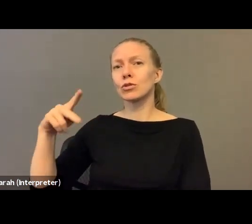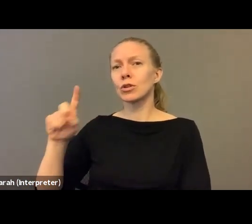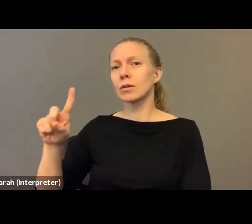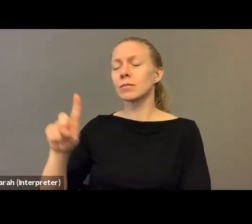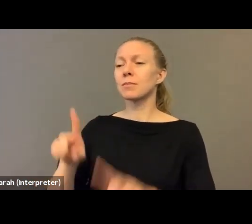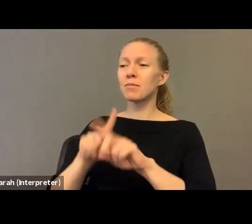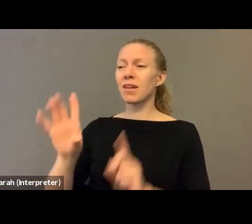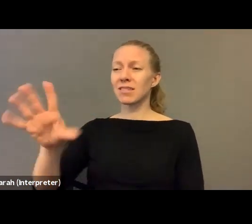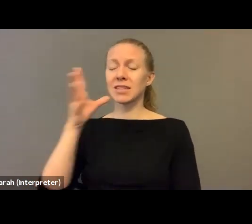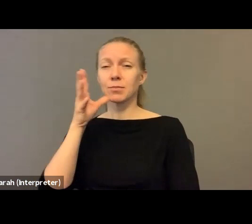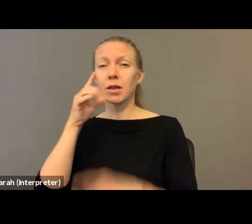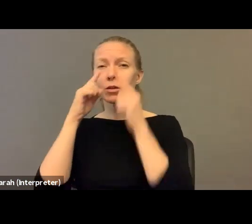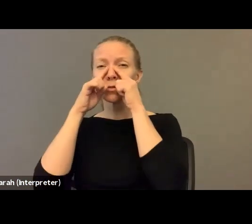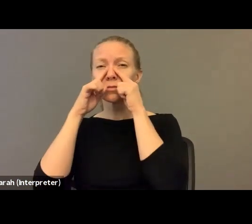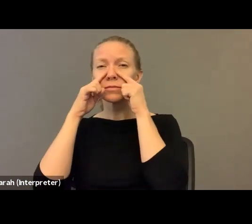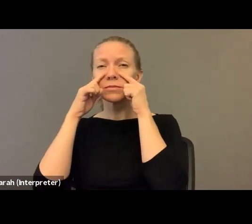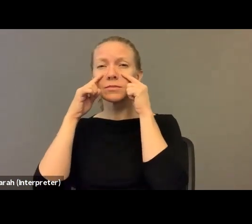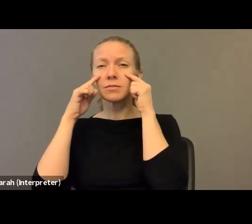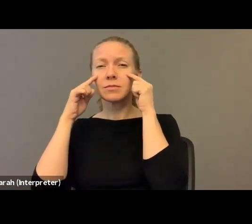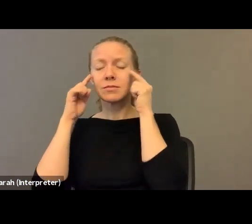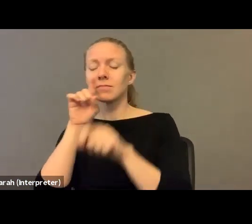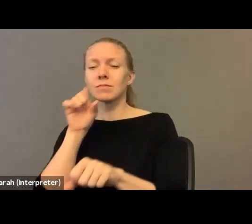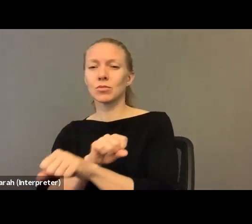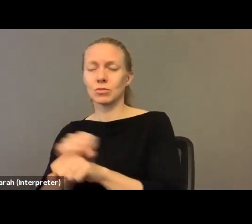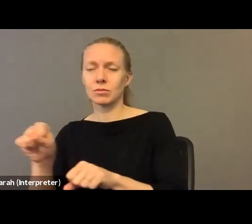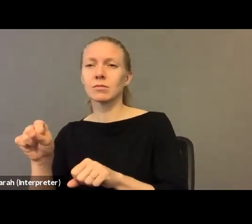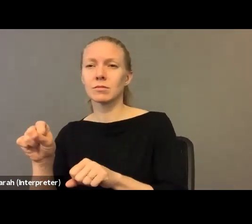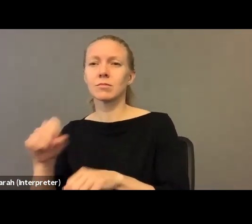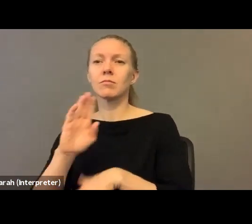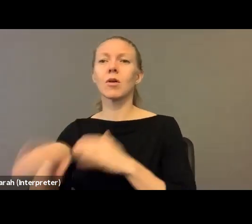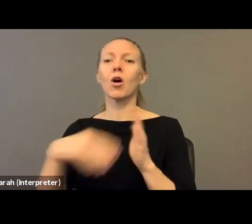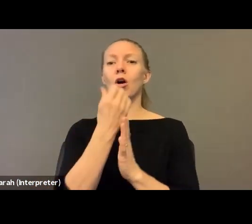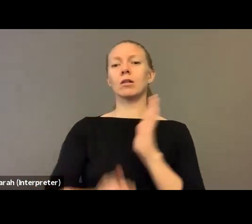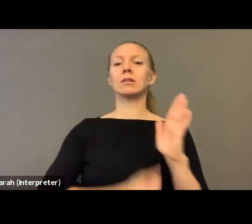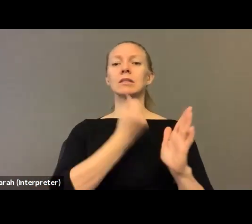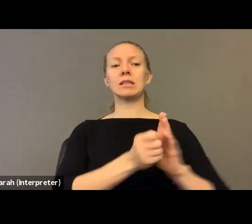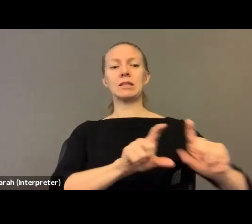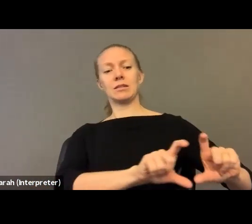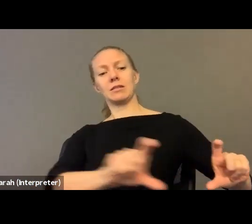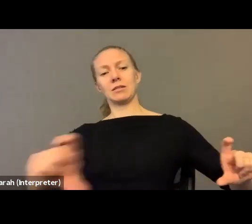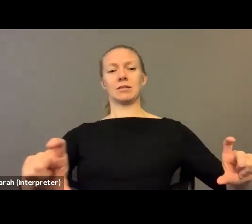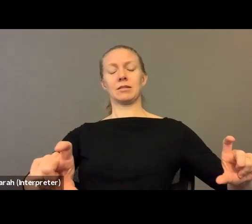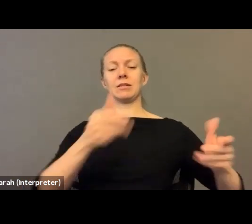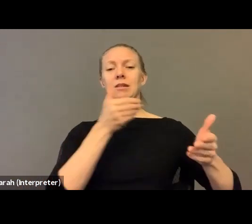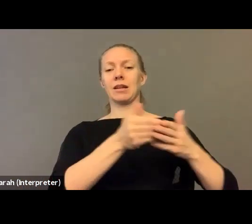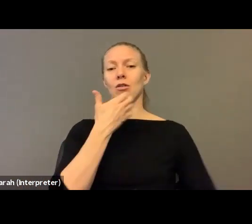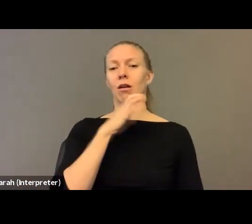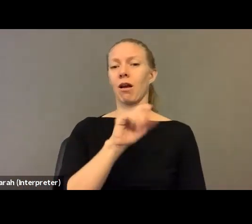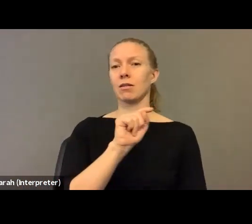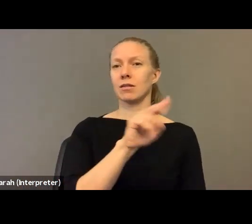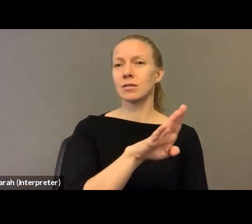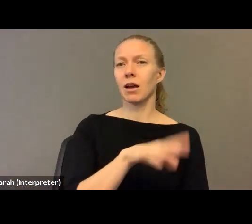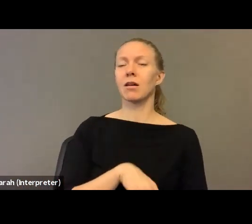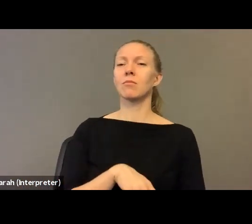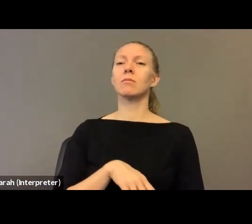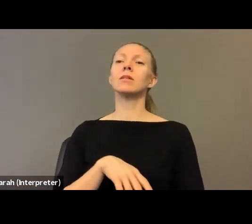eyes. All seasons, petals by a jacuzzi, cherry-flavored hospital jellos on the lid of